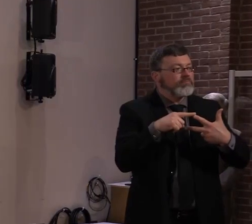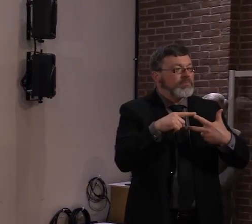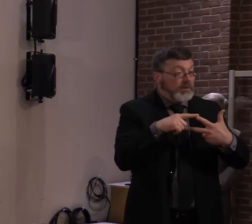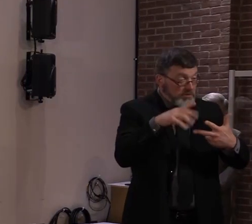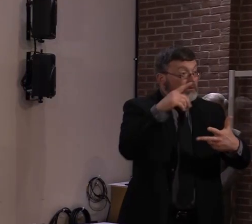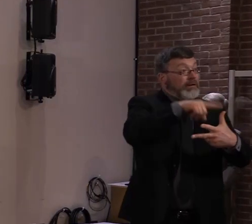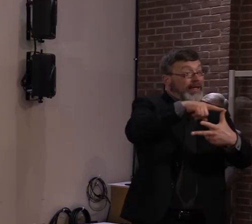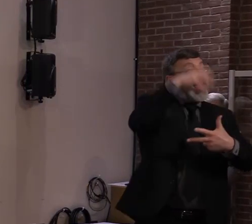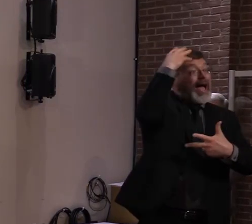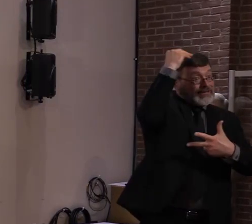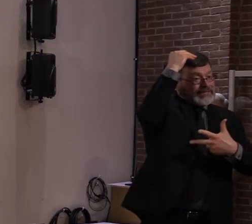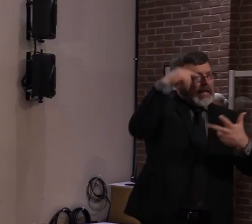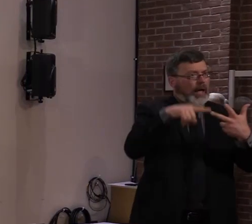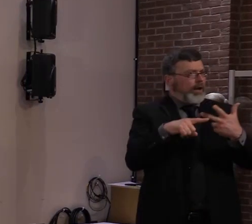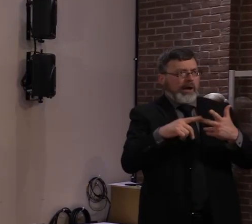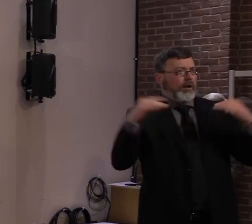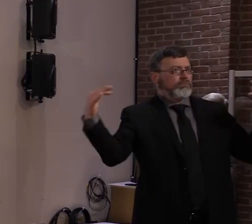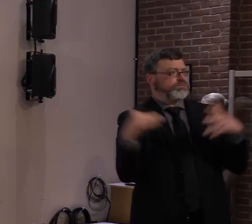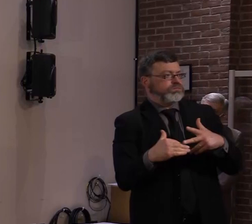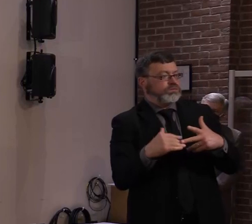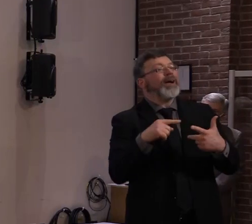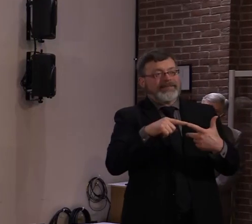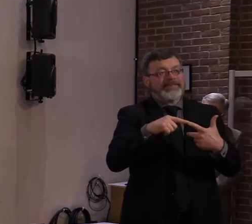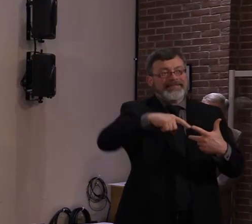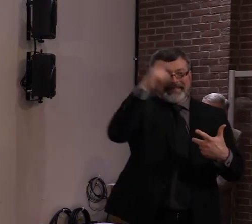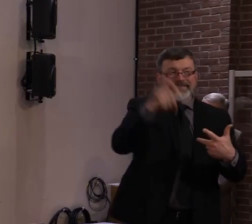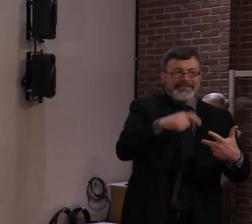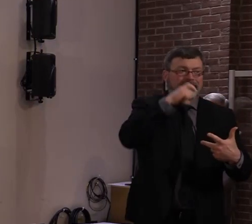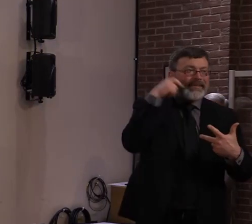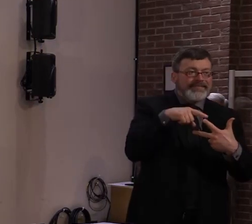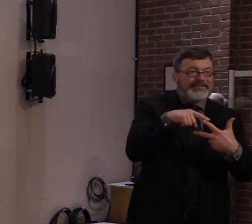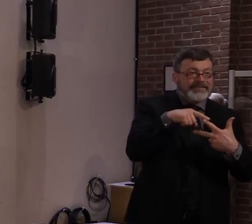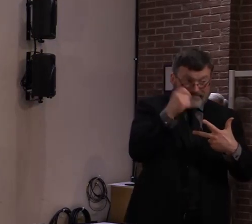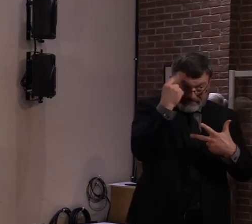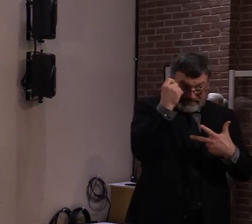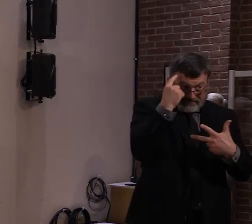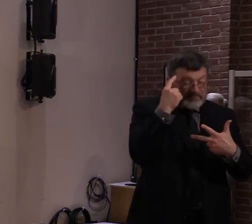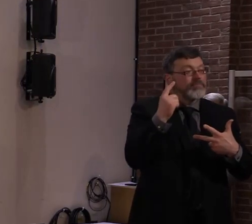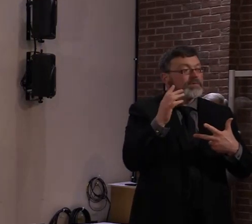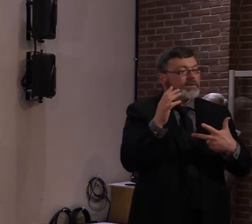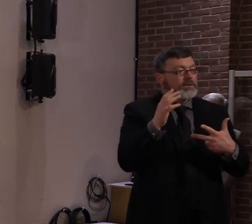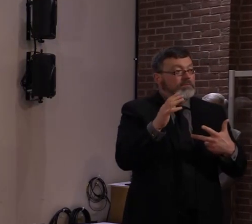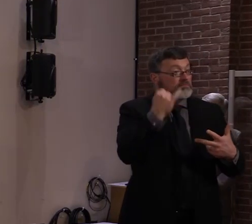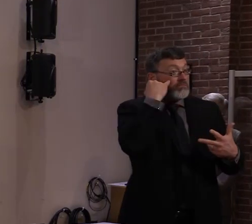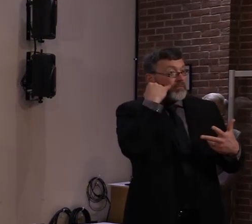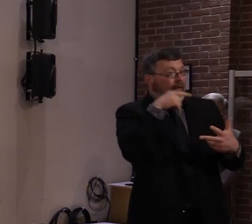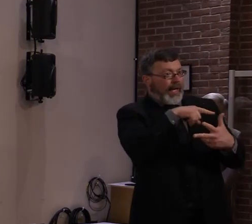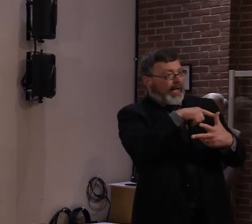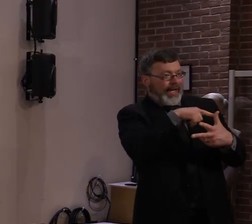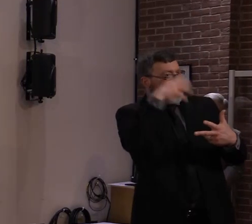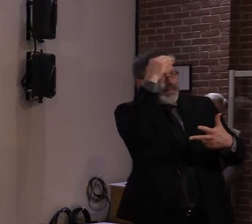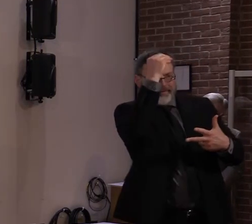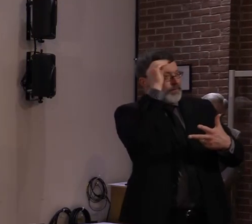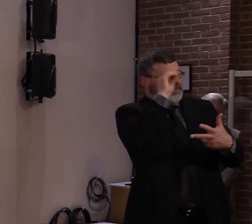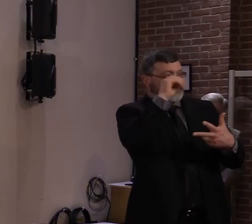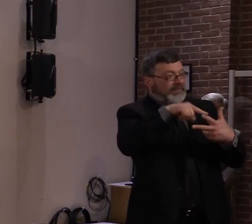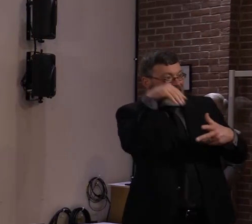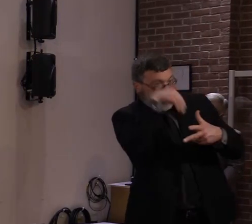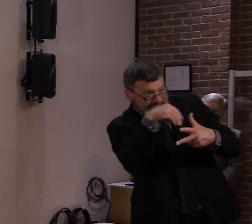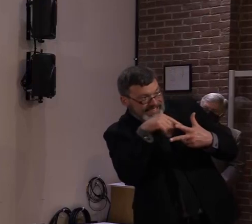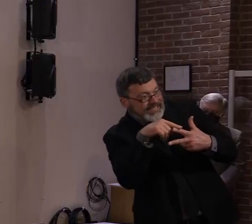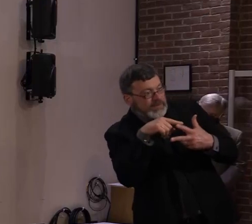mask. And if you're not outside, you should wear a mask and keep a distance. Pretty